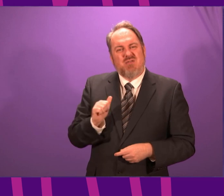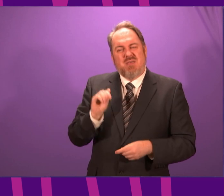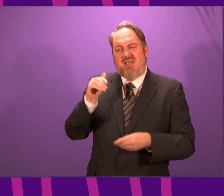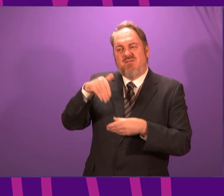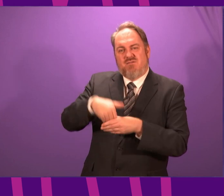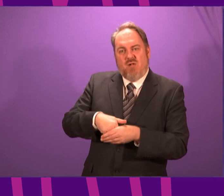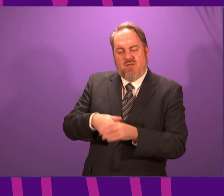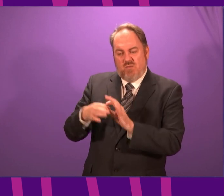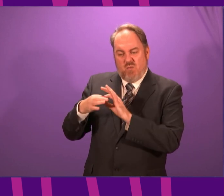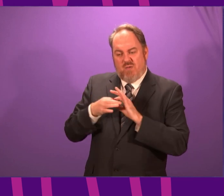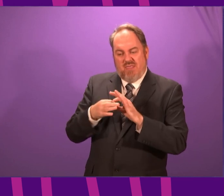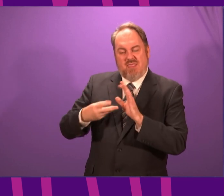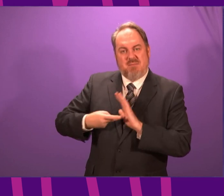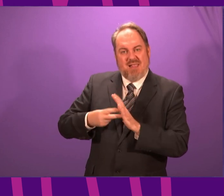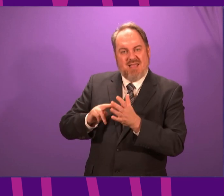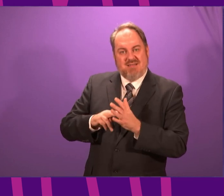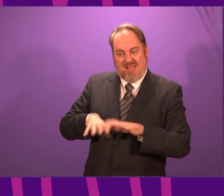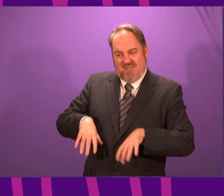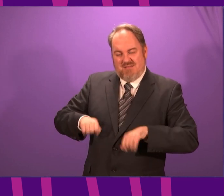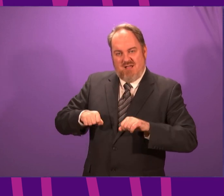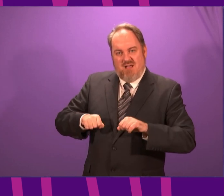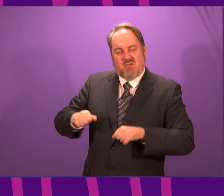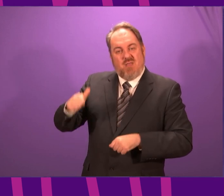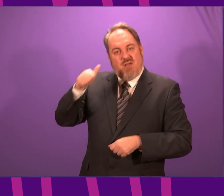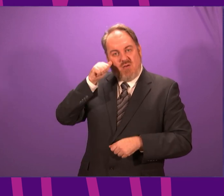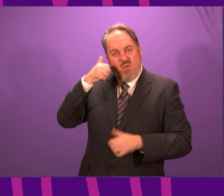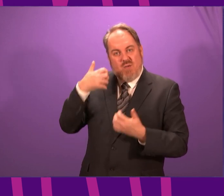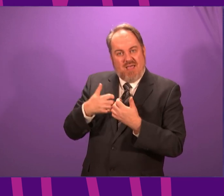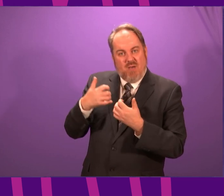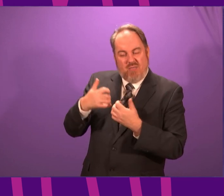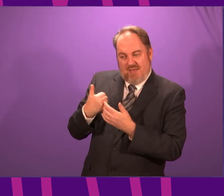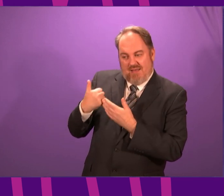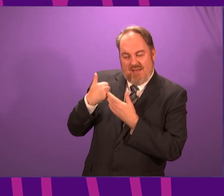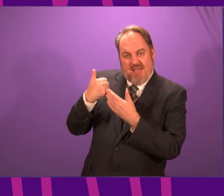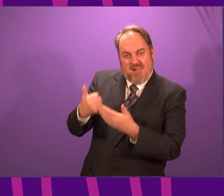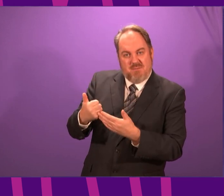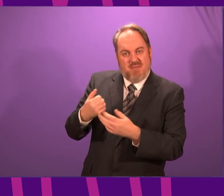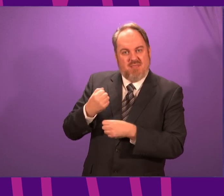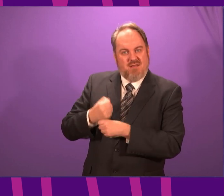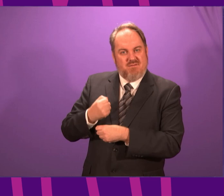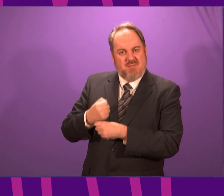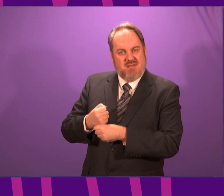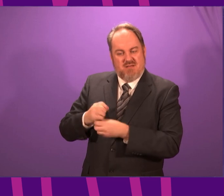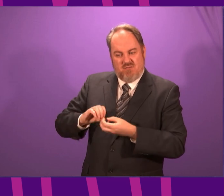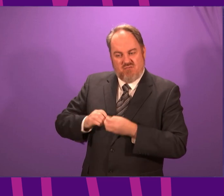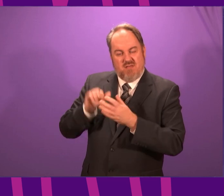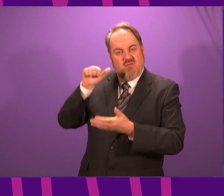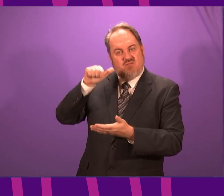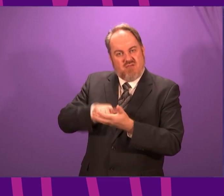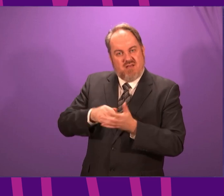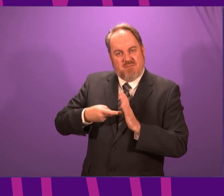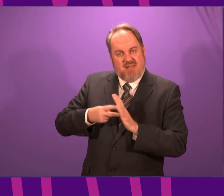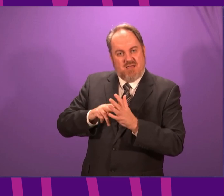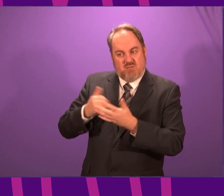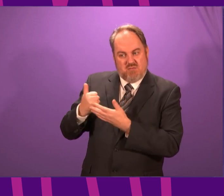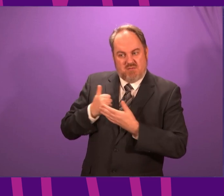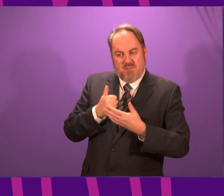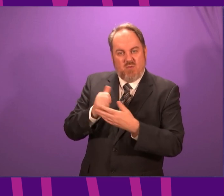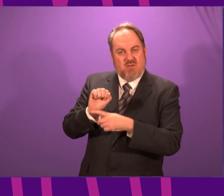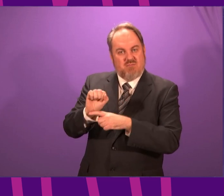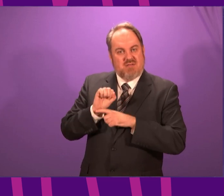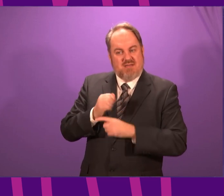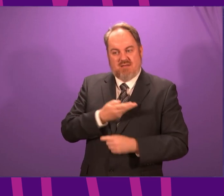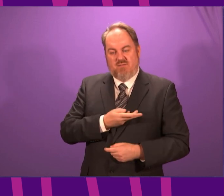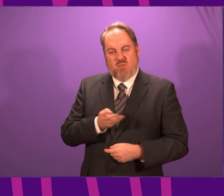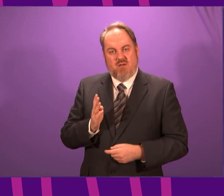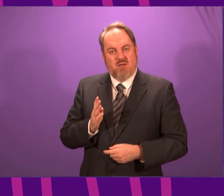plans were being drawn up in the first place and using their experience to inform that thinking behind them. And we know throughout this pandemic that